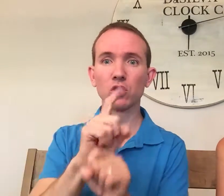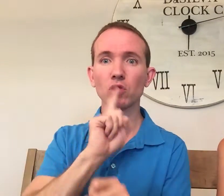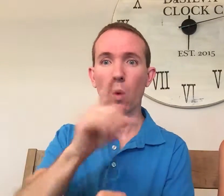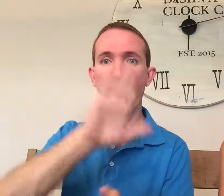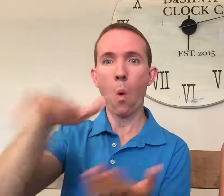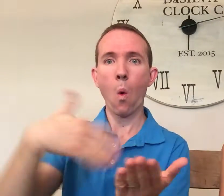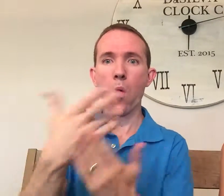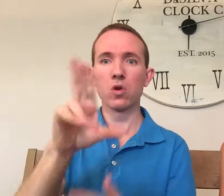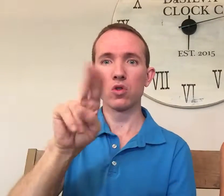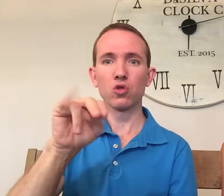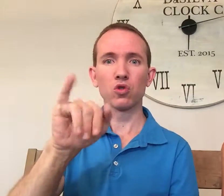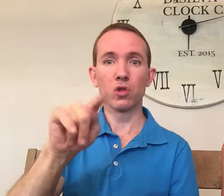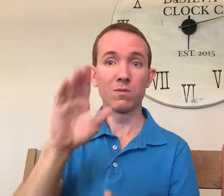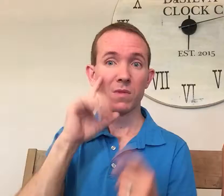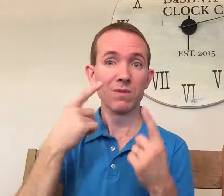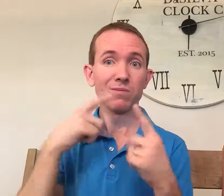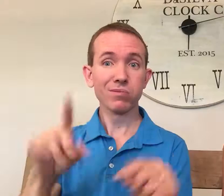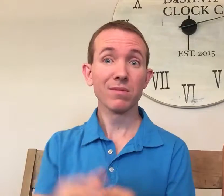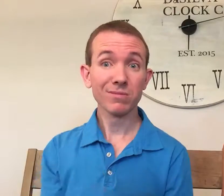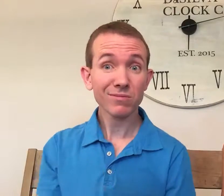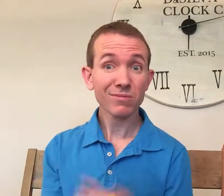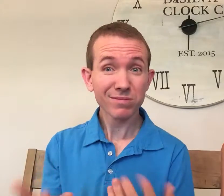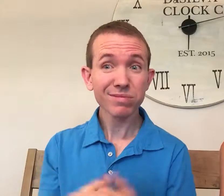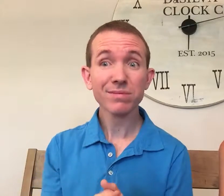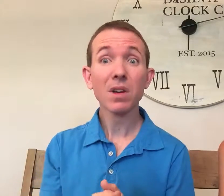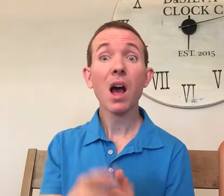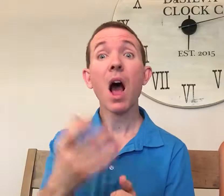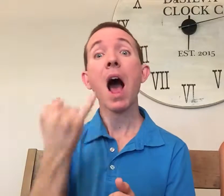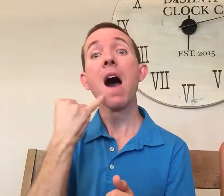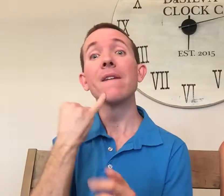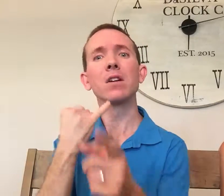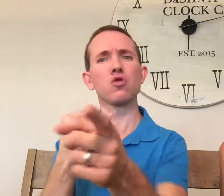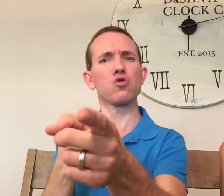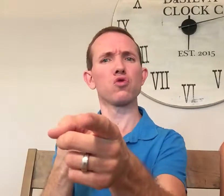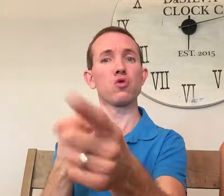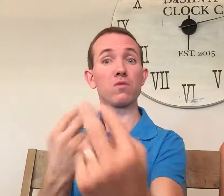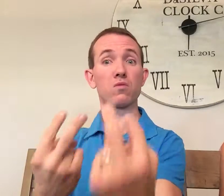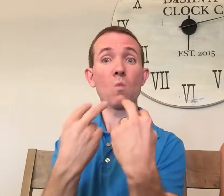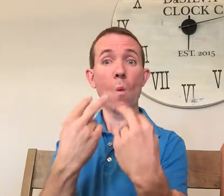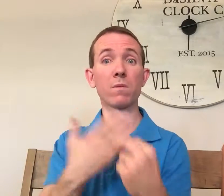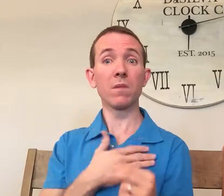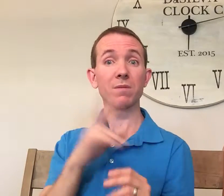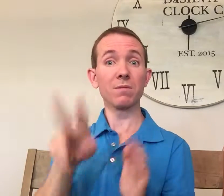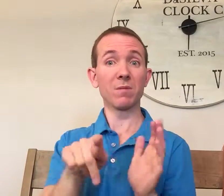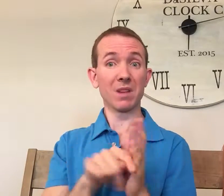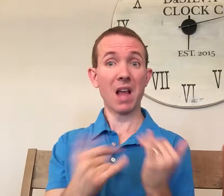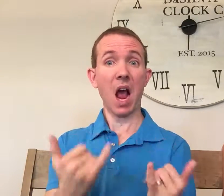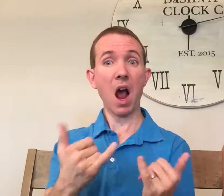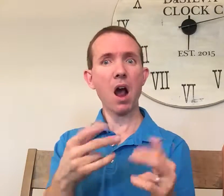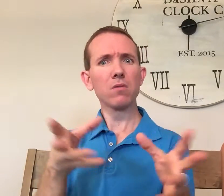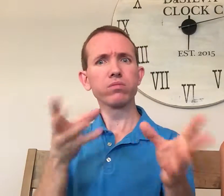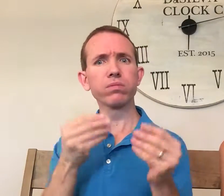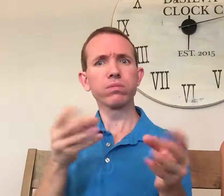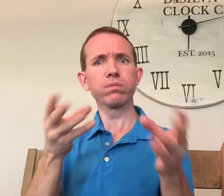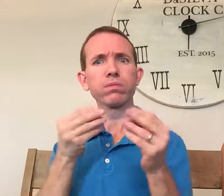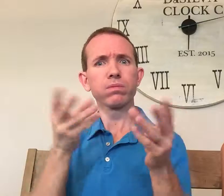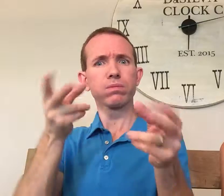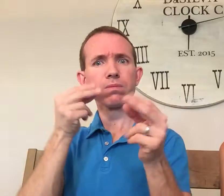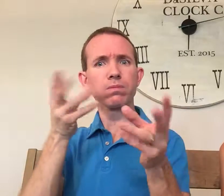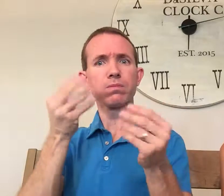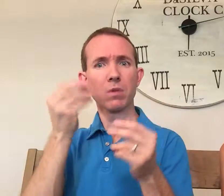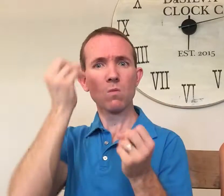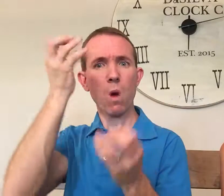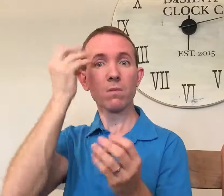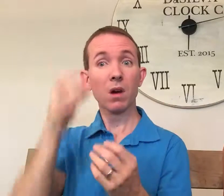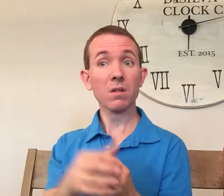leader. They all have huge responsibilities, and they have to unite and work together to succeed. So you're watching my video now